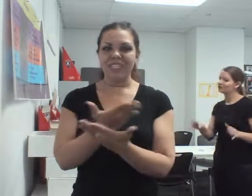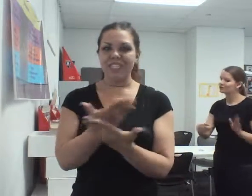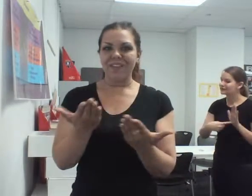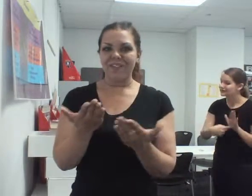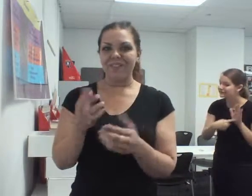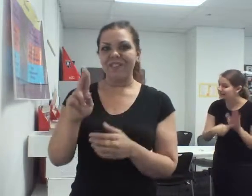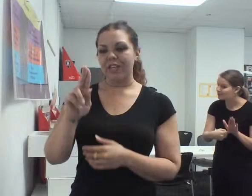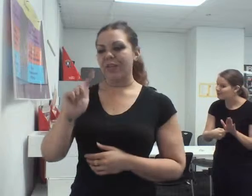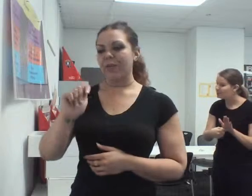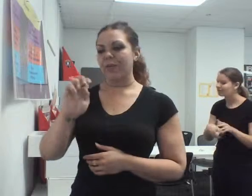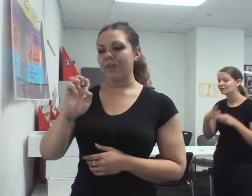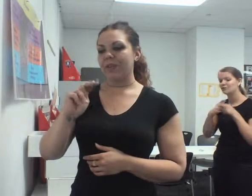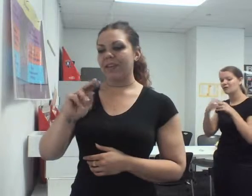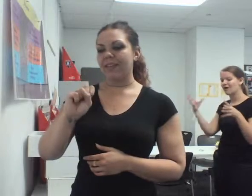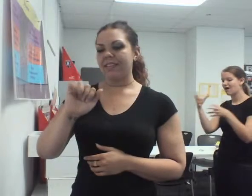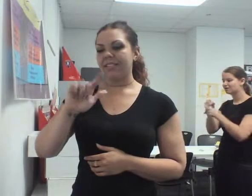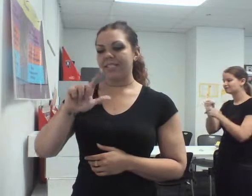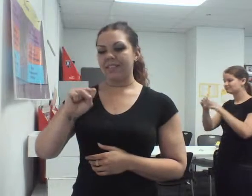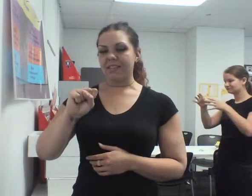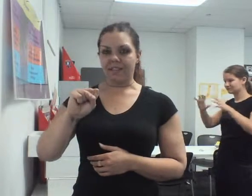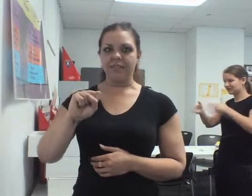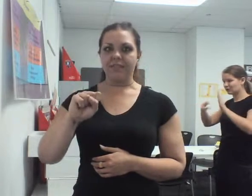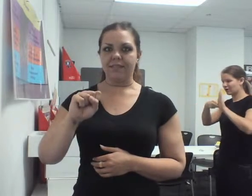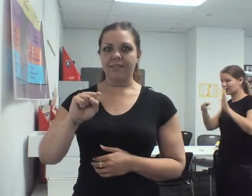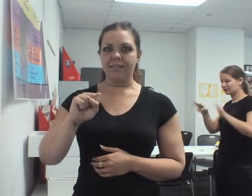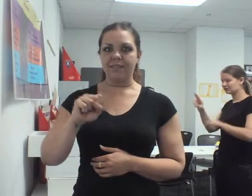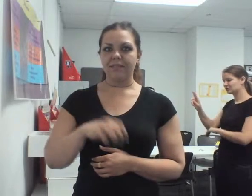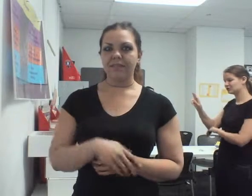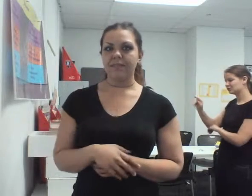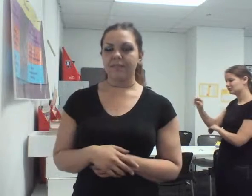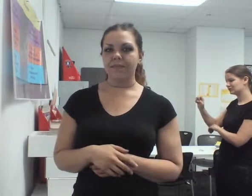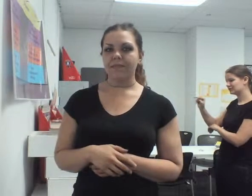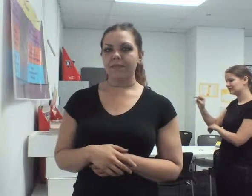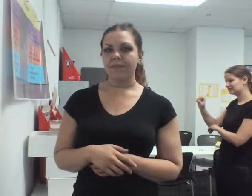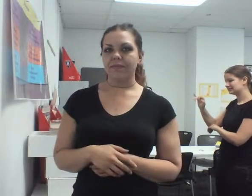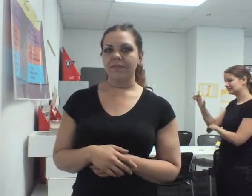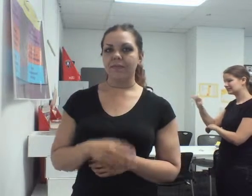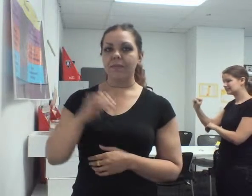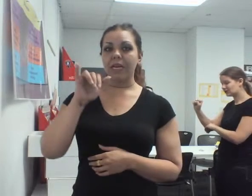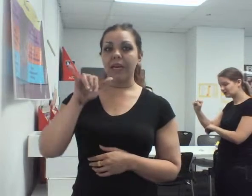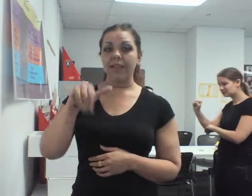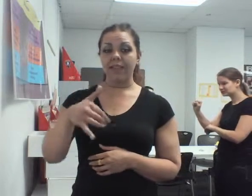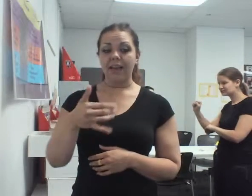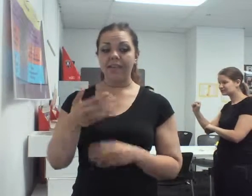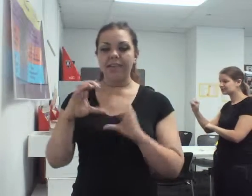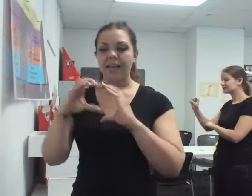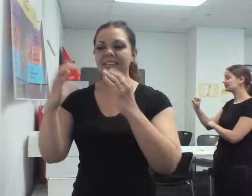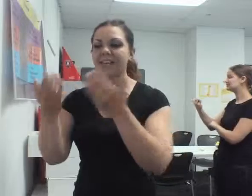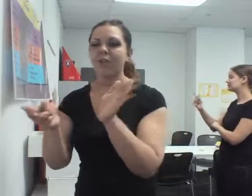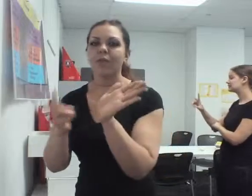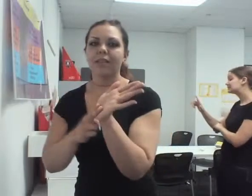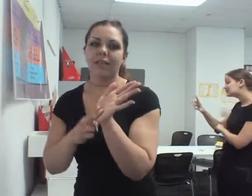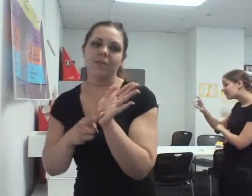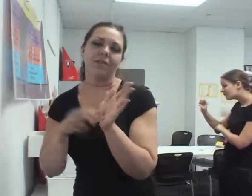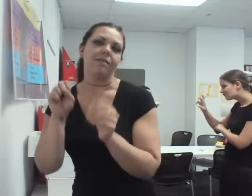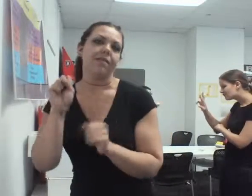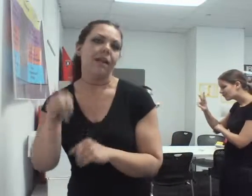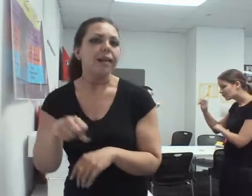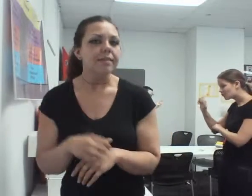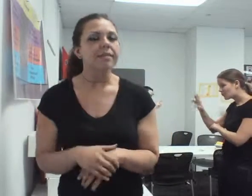Utensils. Cutlery. Silverware. Flatware. That's the category label. Yes. Etiquette class. Beautiful.